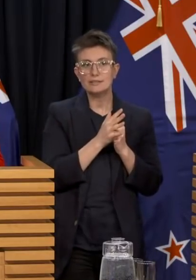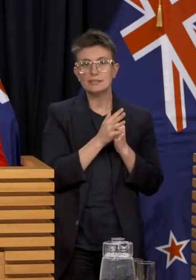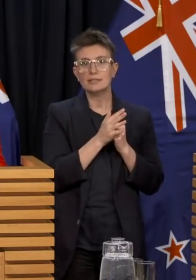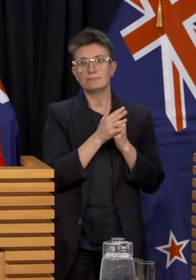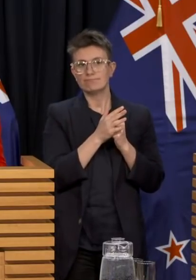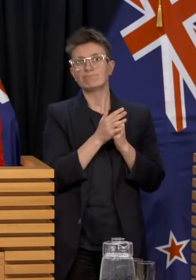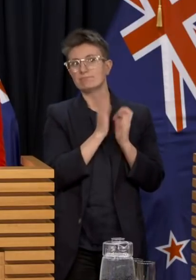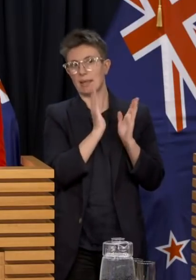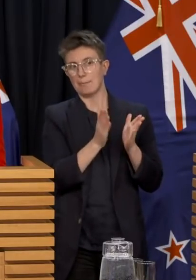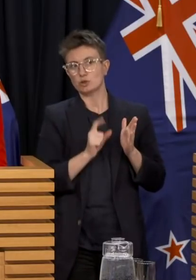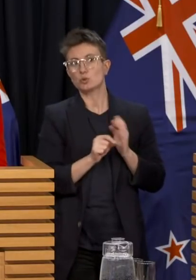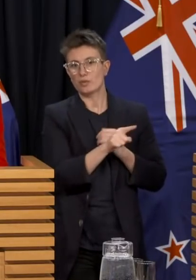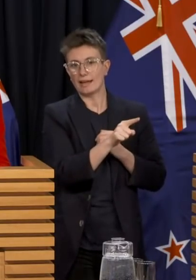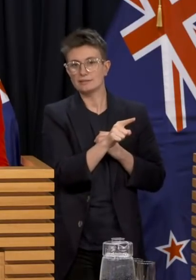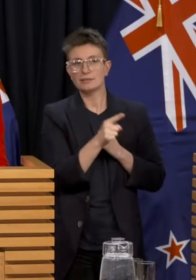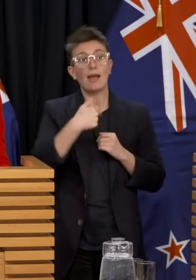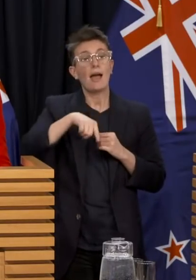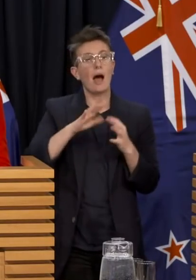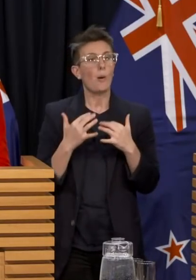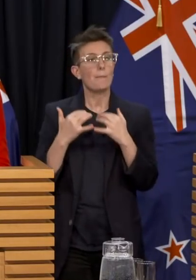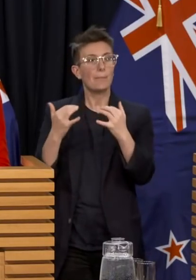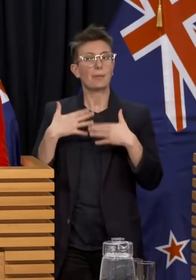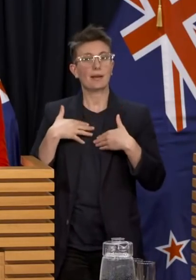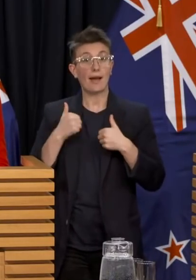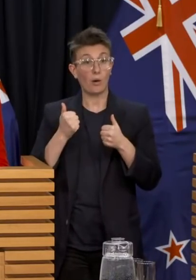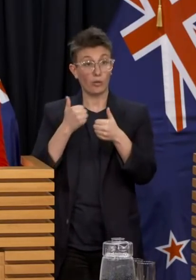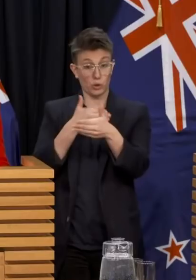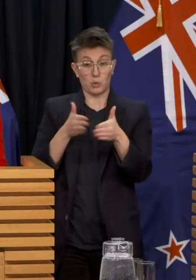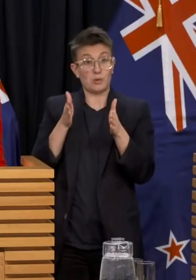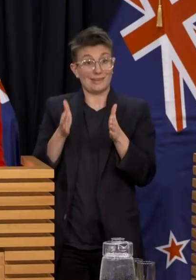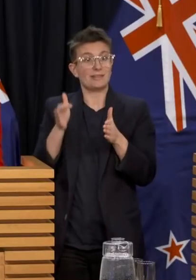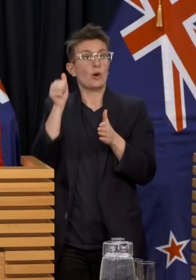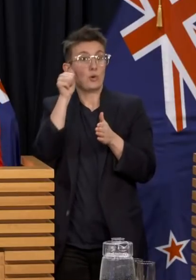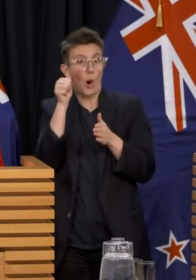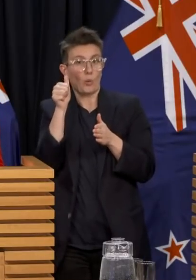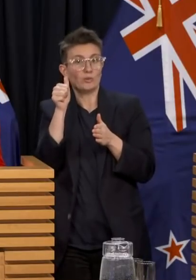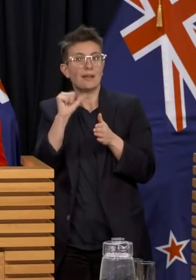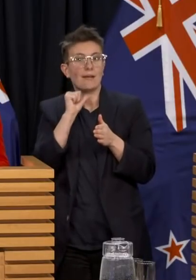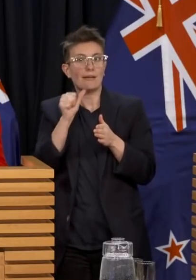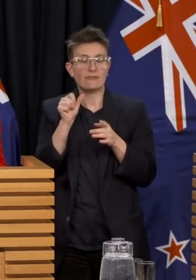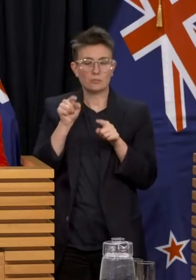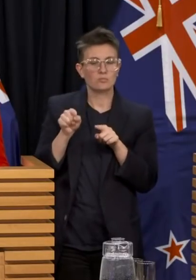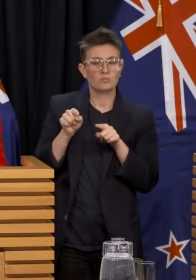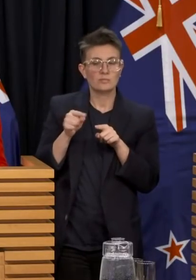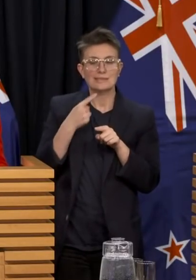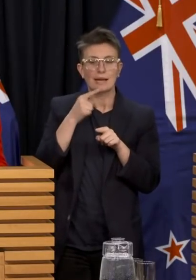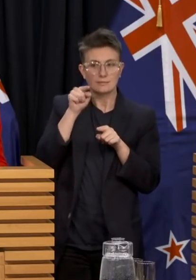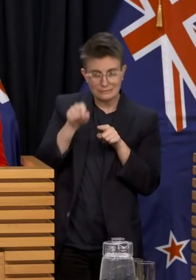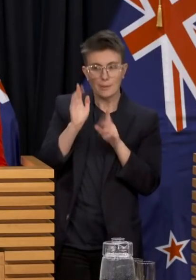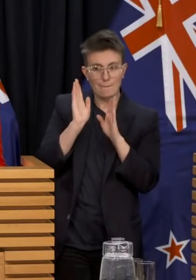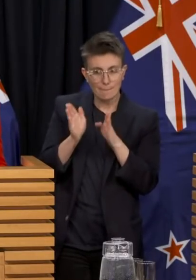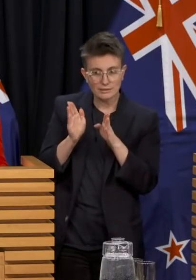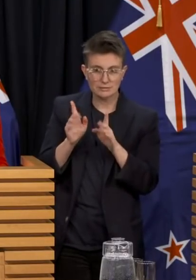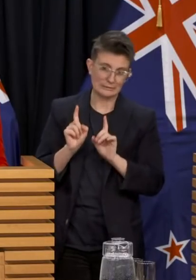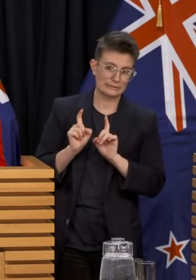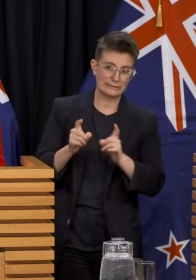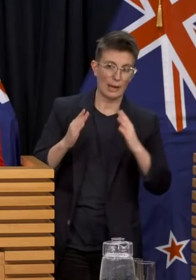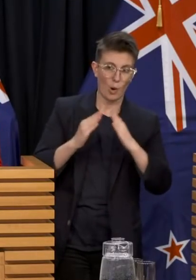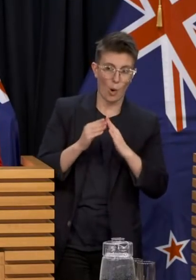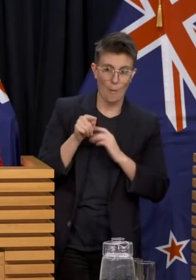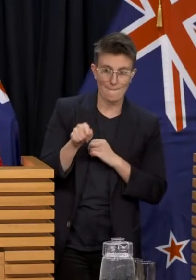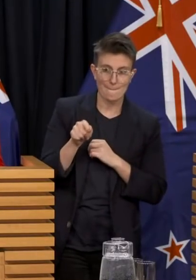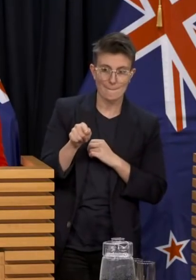public health units, so they know that if they're asking someone to stay at home, there is that provision there and that discretion to be able to make sure that they